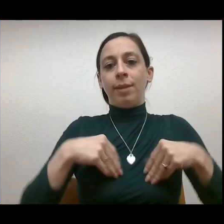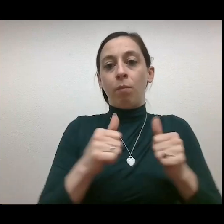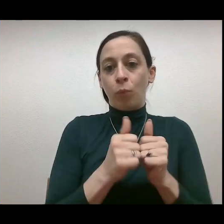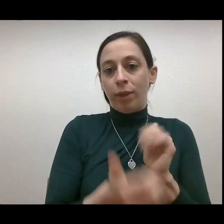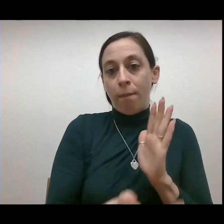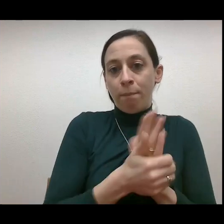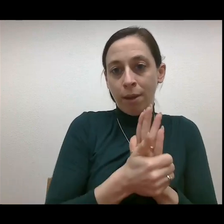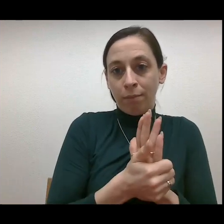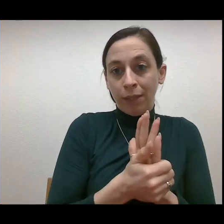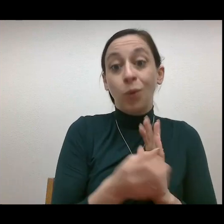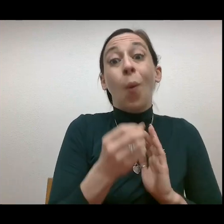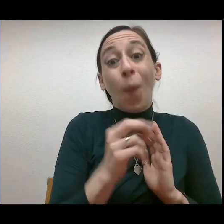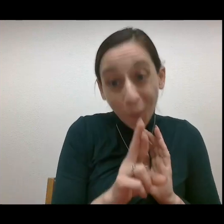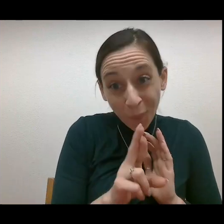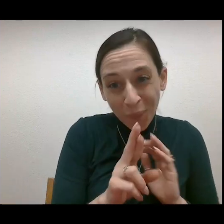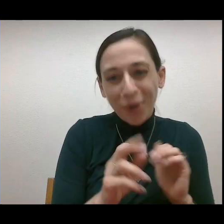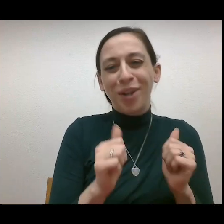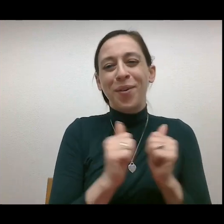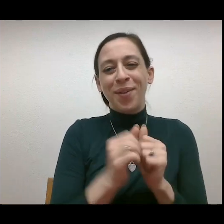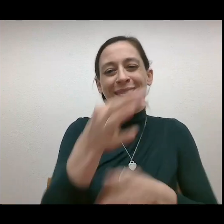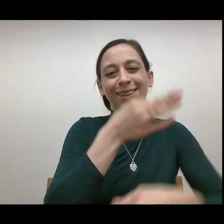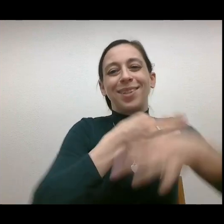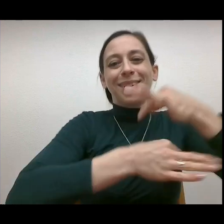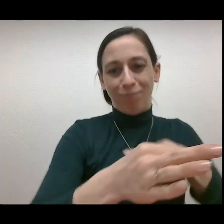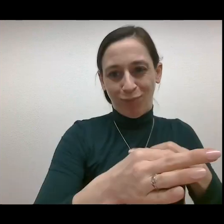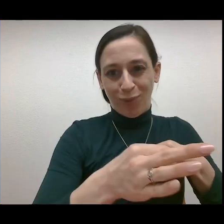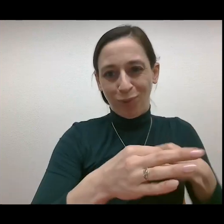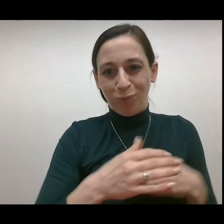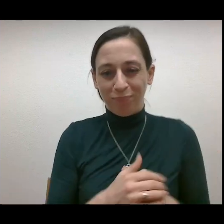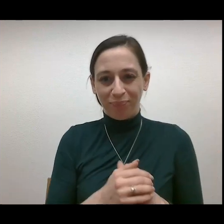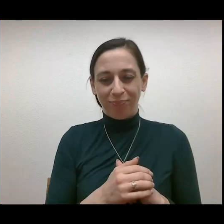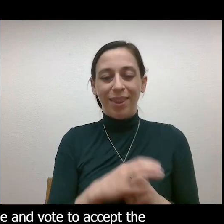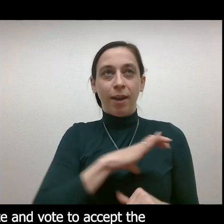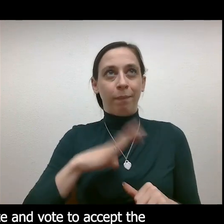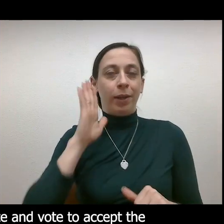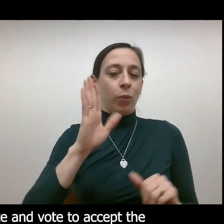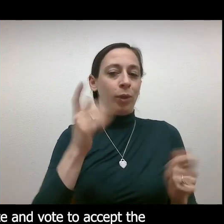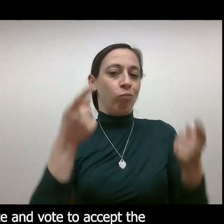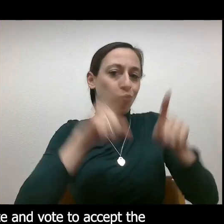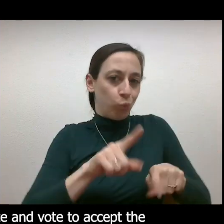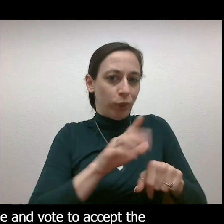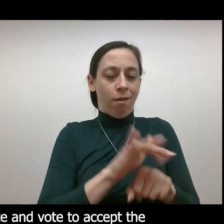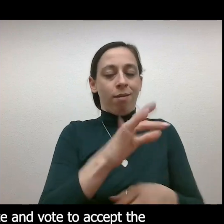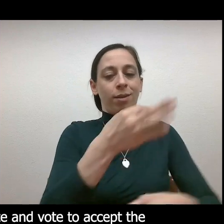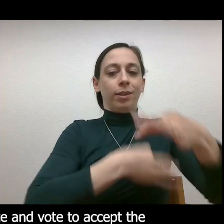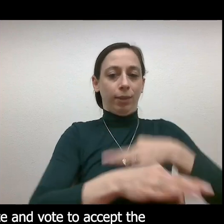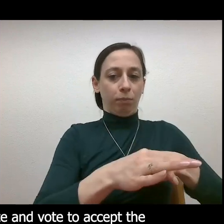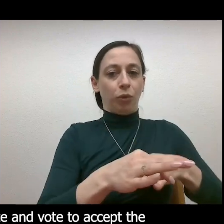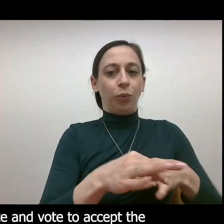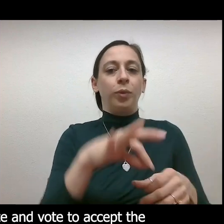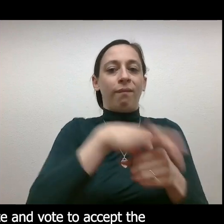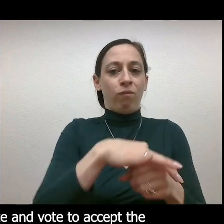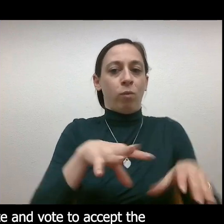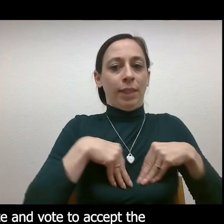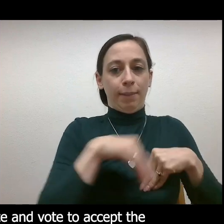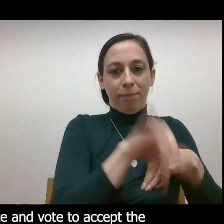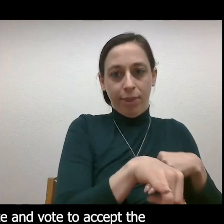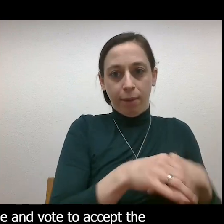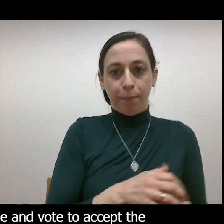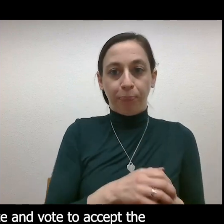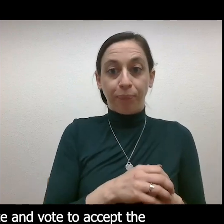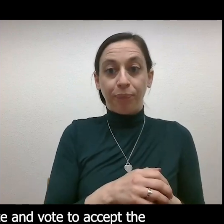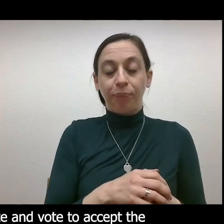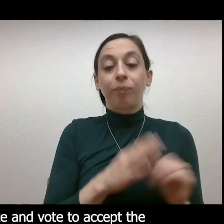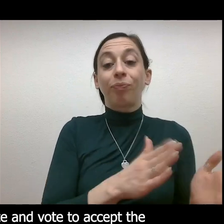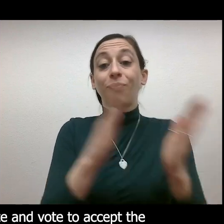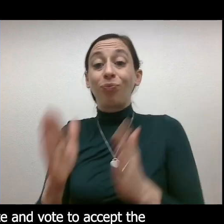or a committee substitution or amendments on the bill. The committee will agree on a substitute and